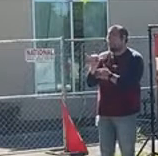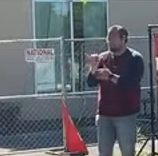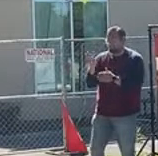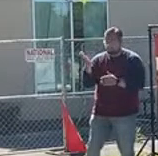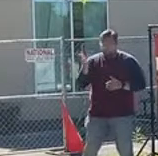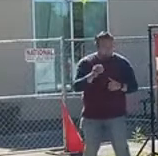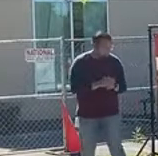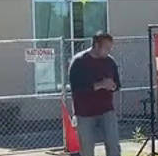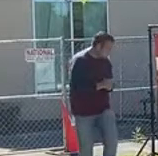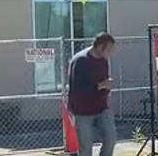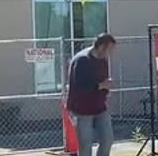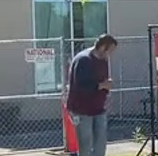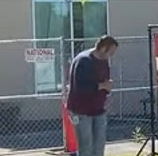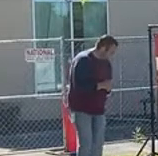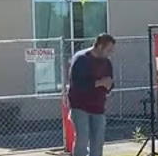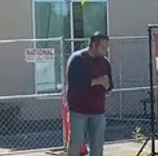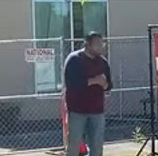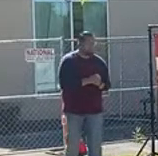podium.